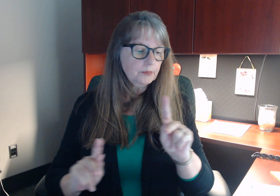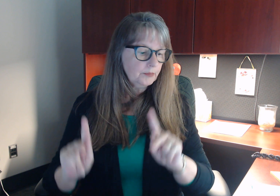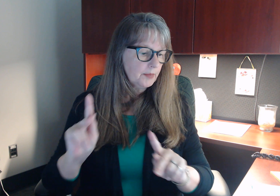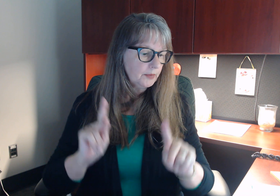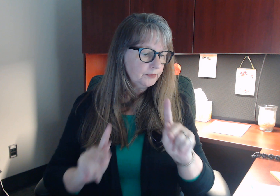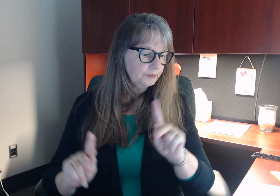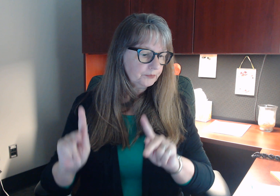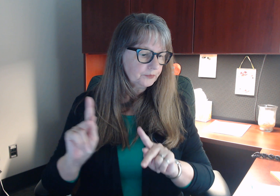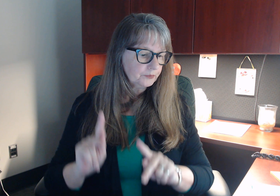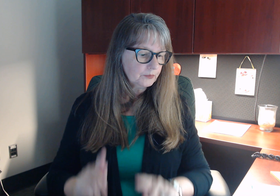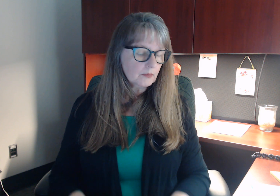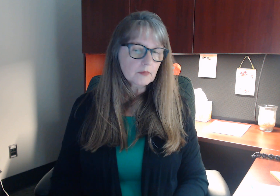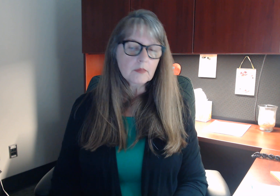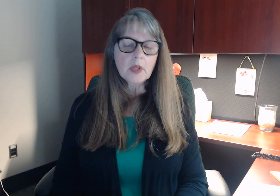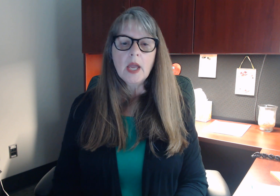People.